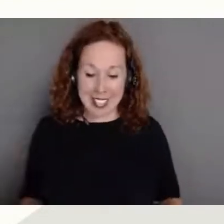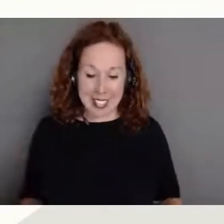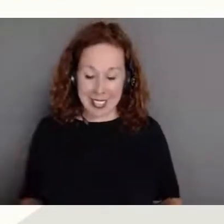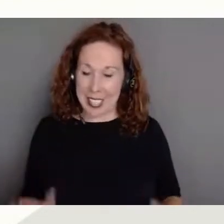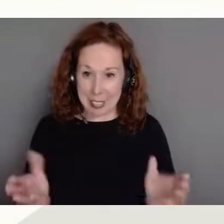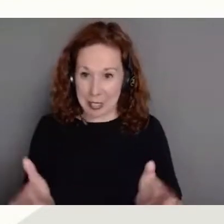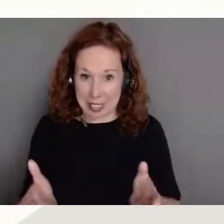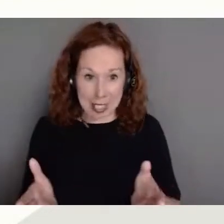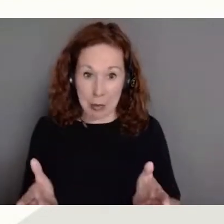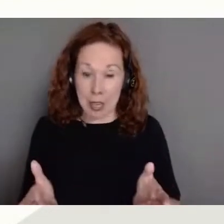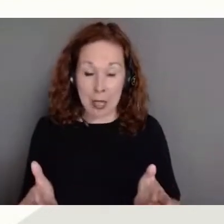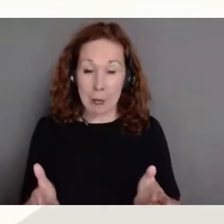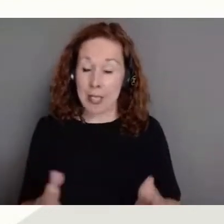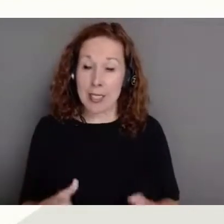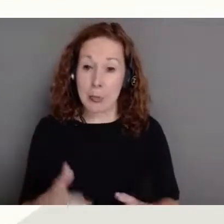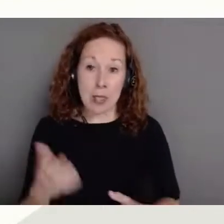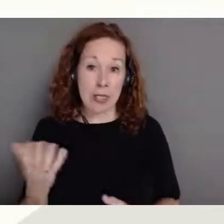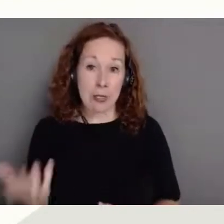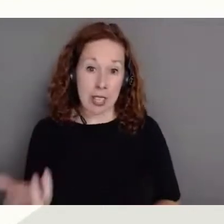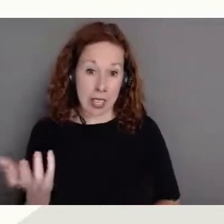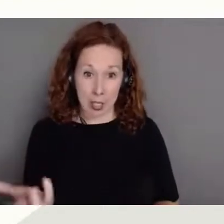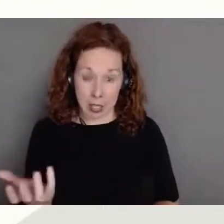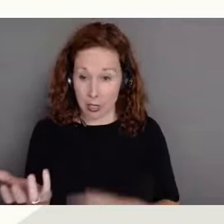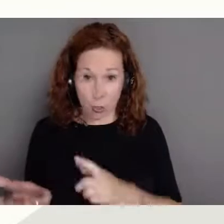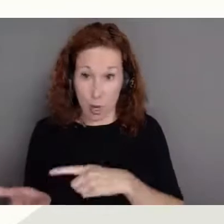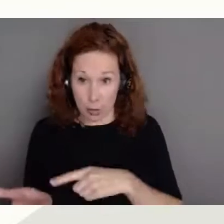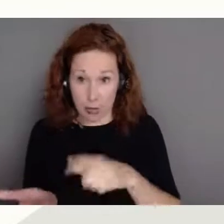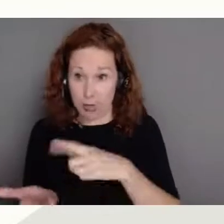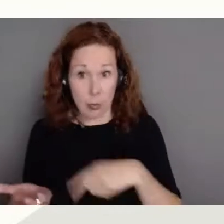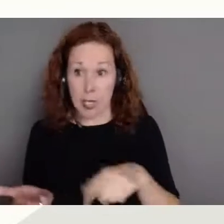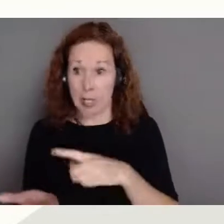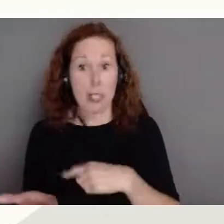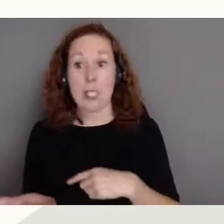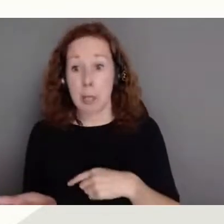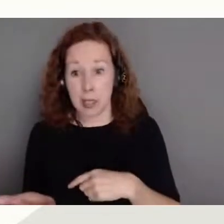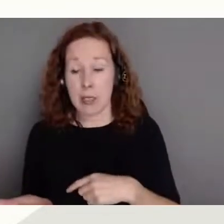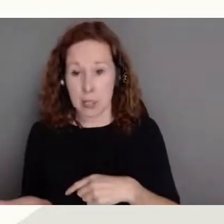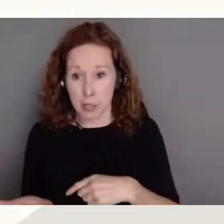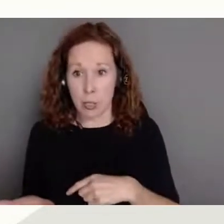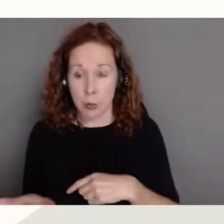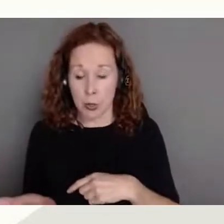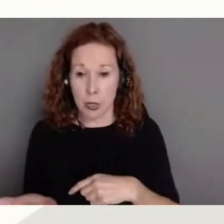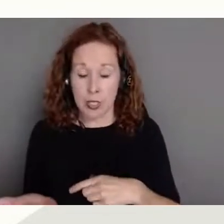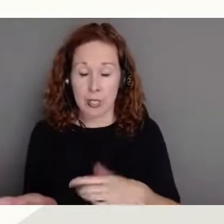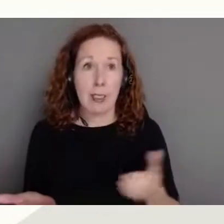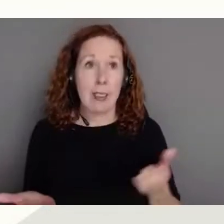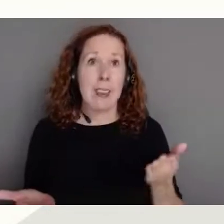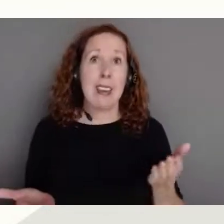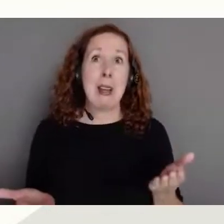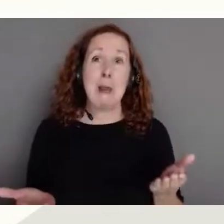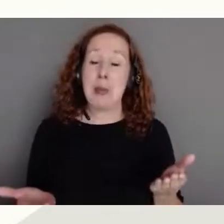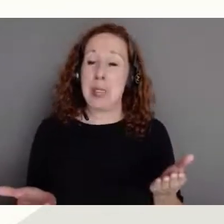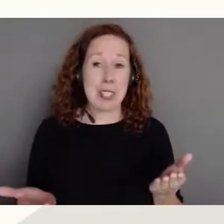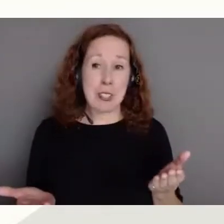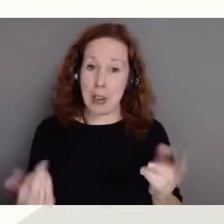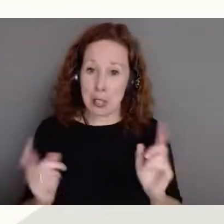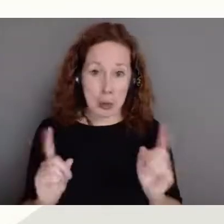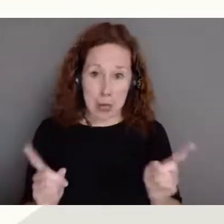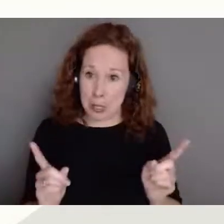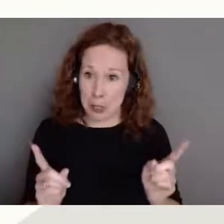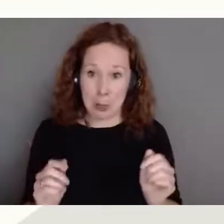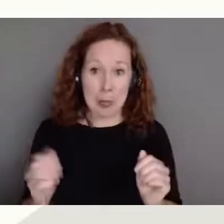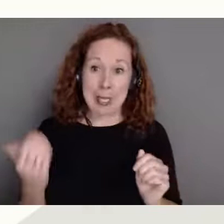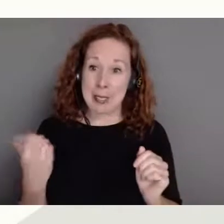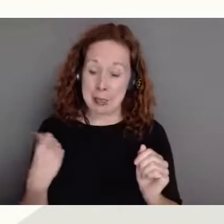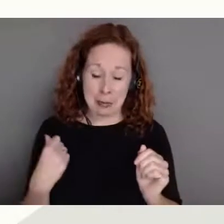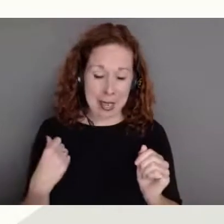Absolutely. I yeah, love to segue there because with the vicarious trauma that we can experience as interpreters, yeah. this is not a